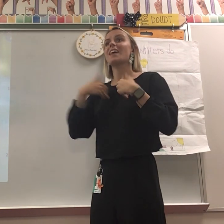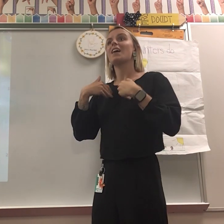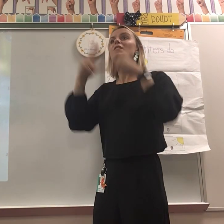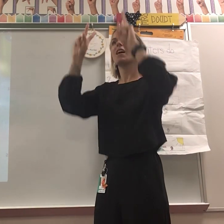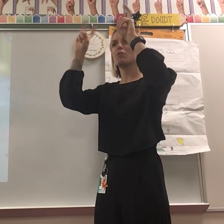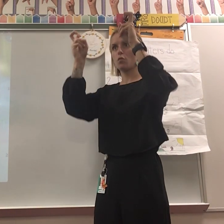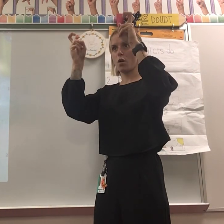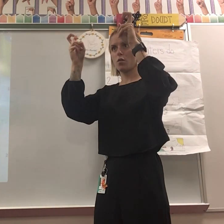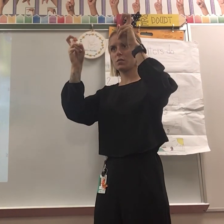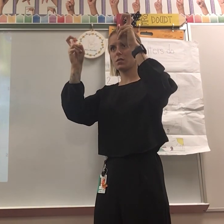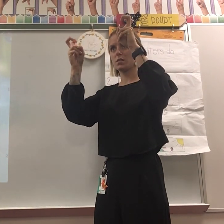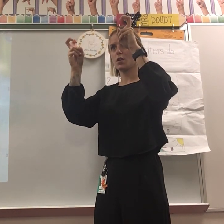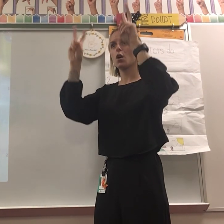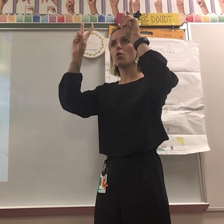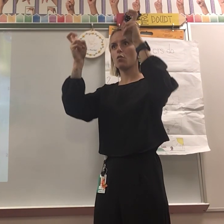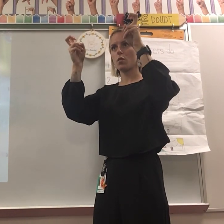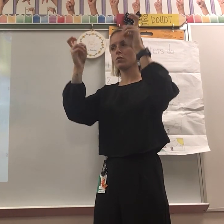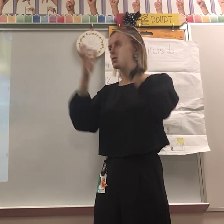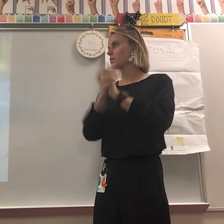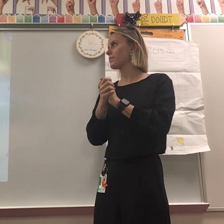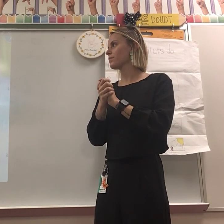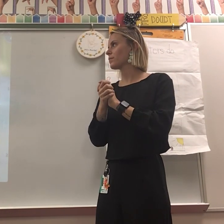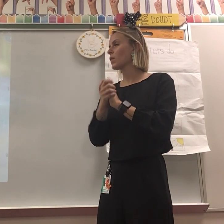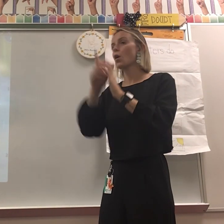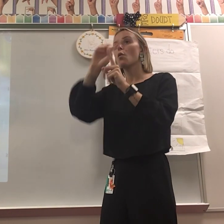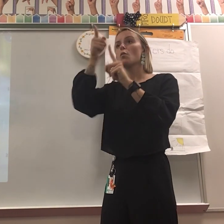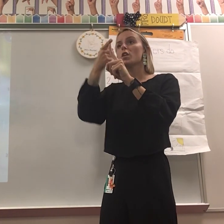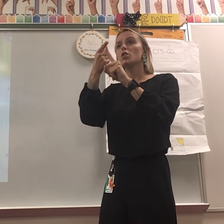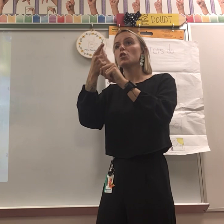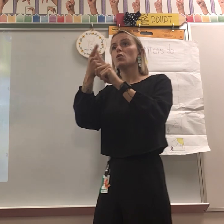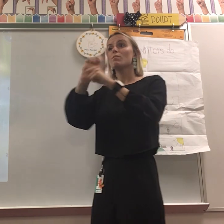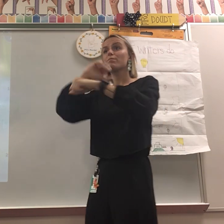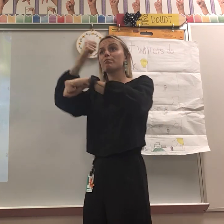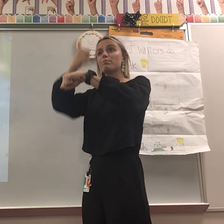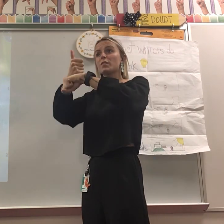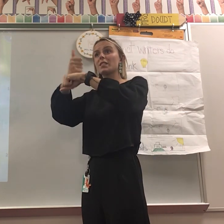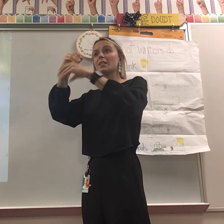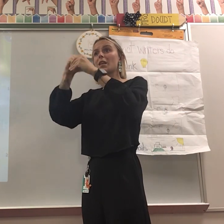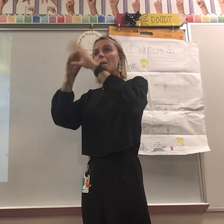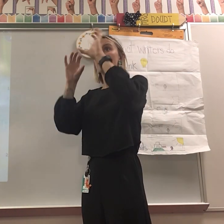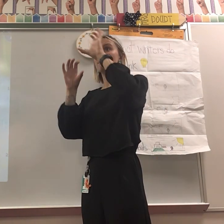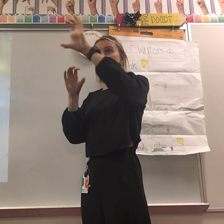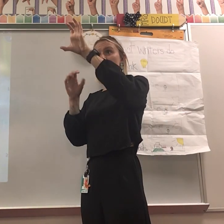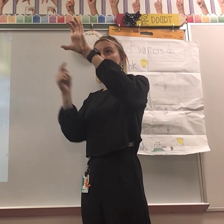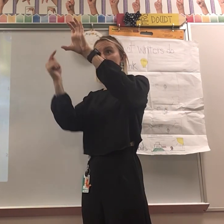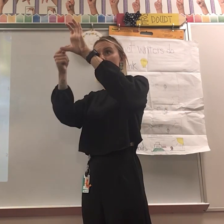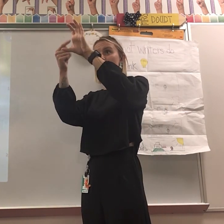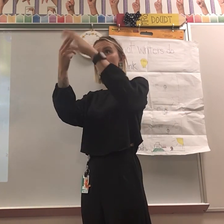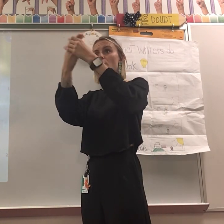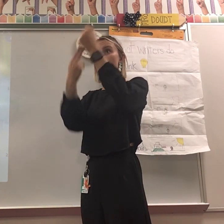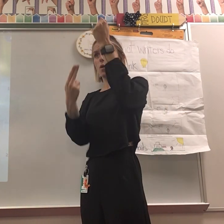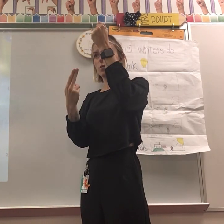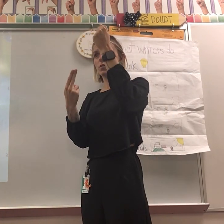for. It's asking us for quotes. When you put them here, be sure to put them